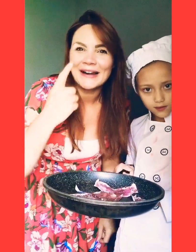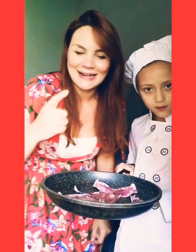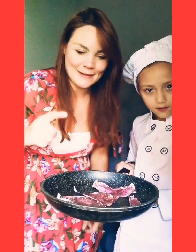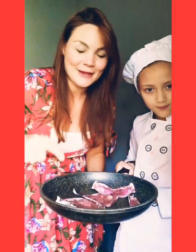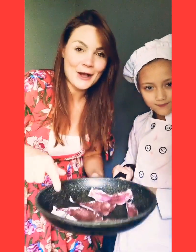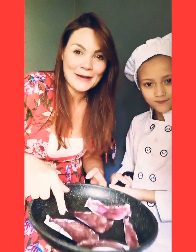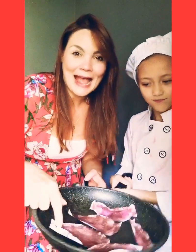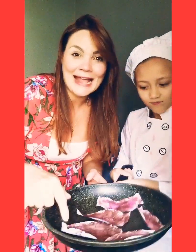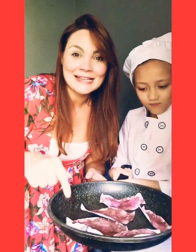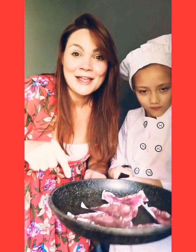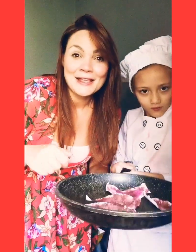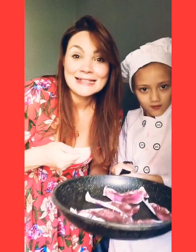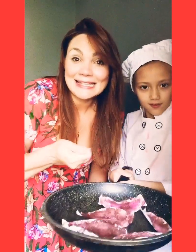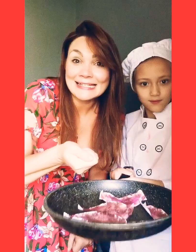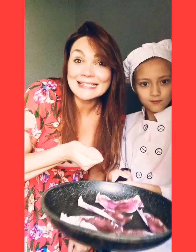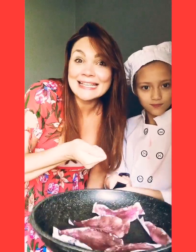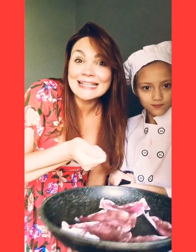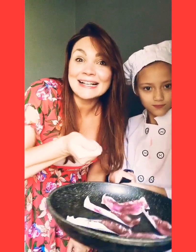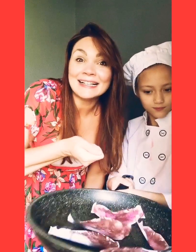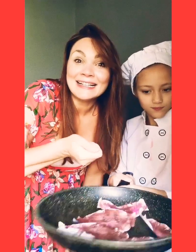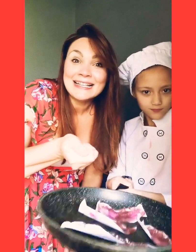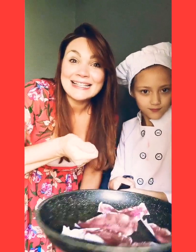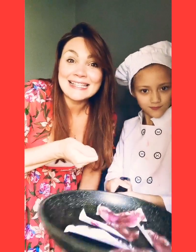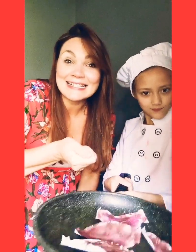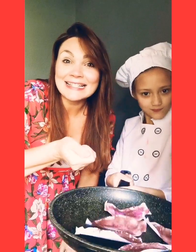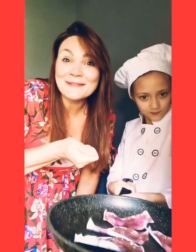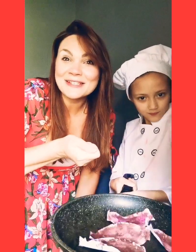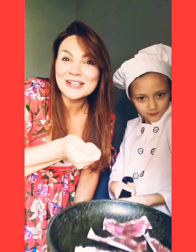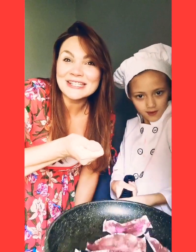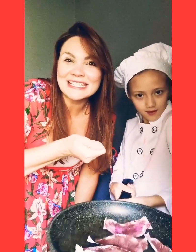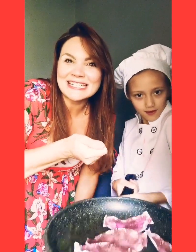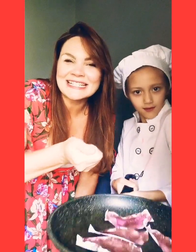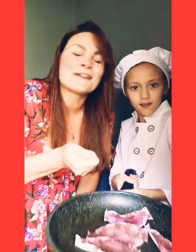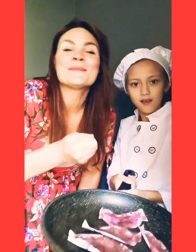4, 3, 2, 1. Here we go, guys. Sizzle, sizzle, sizzling sausages.